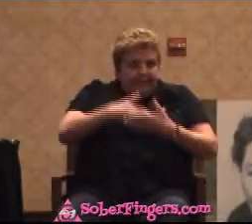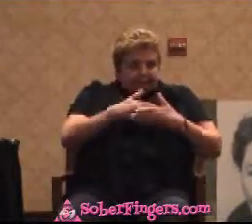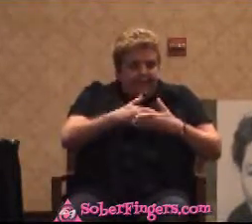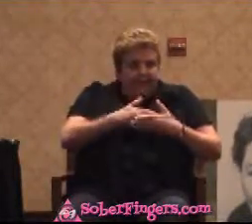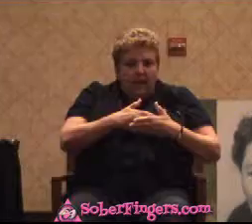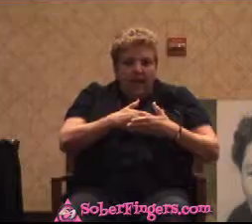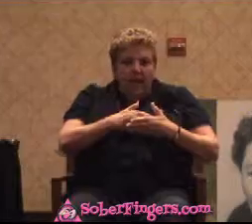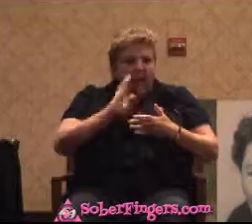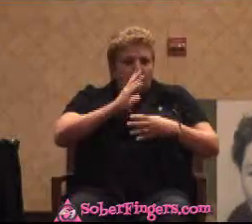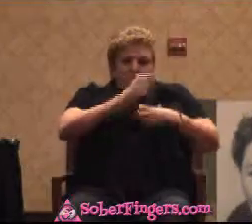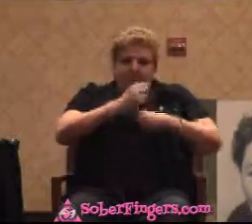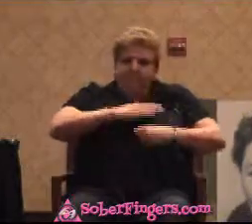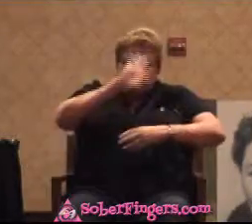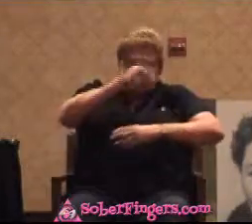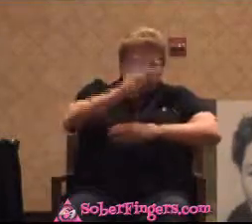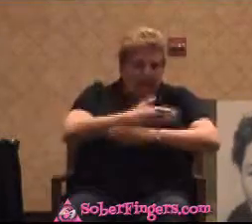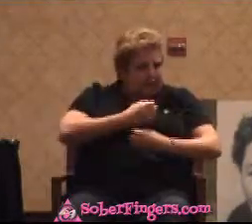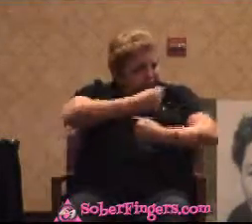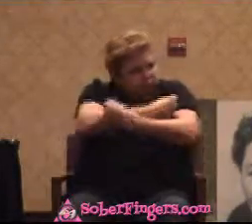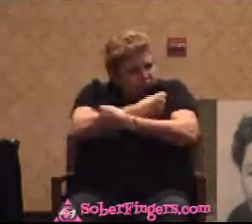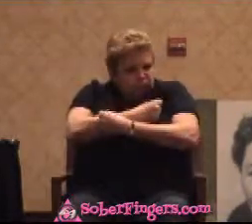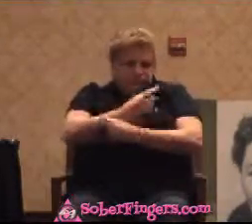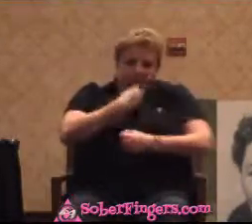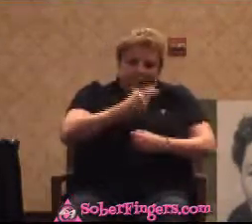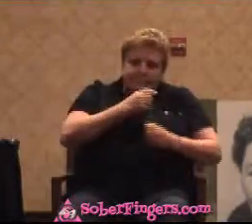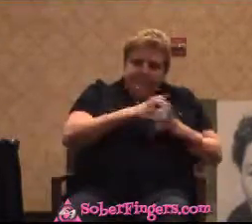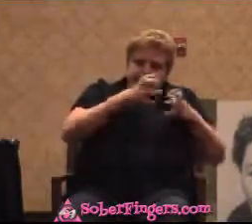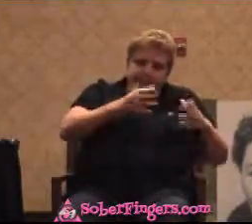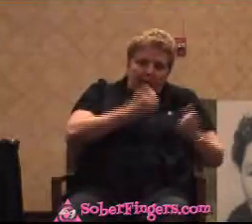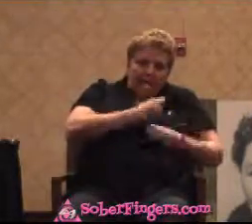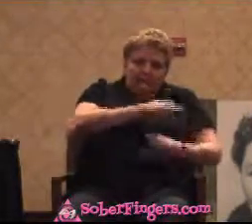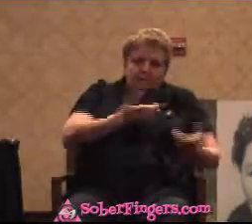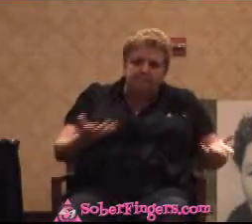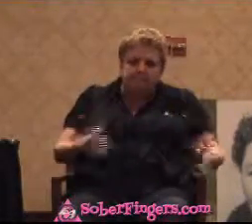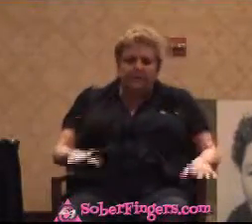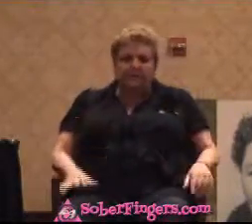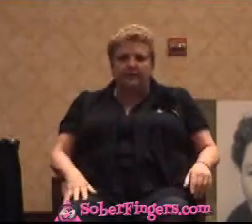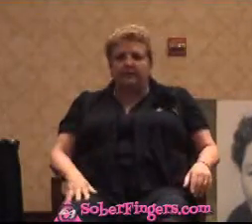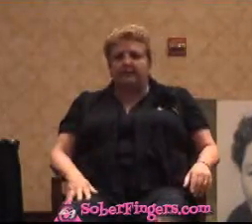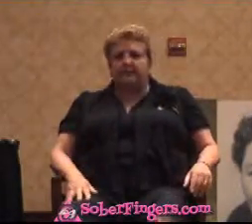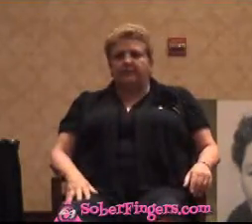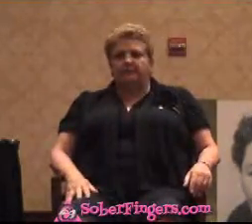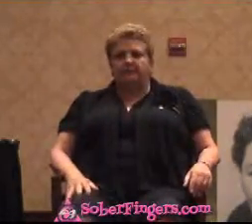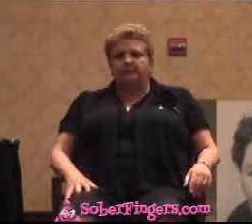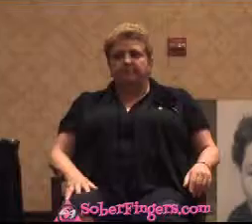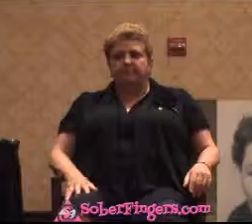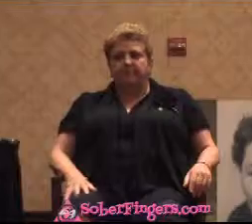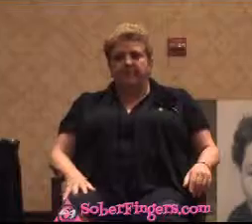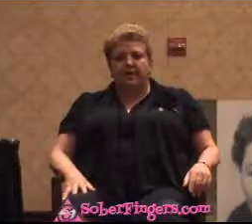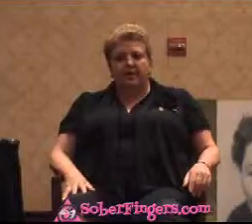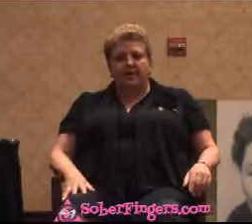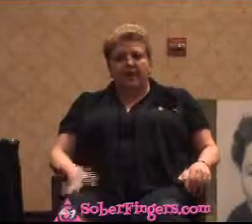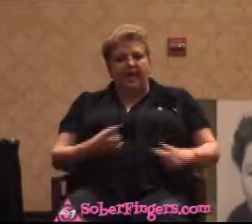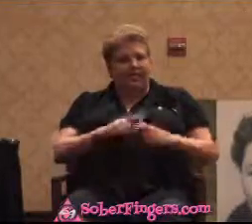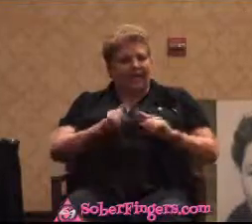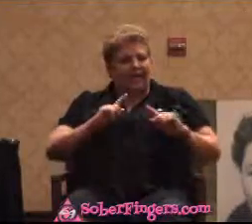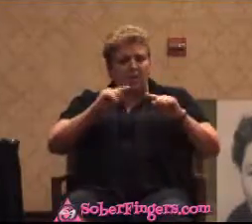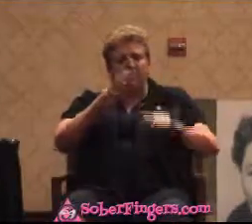my son and putting my arms around him and telling him how much I love him. And I go down to that bus station, and in a